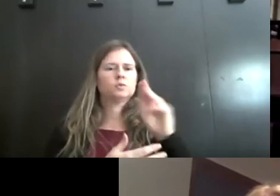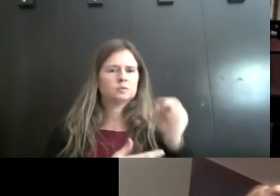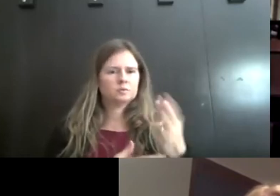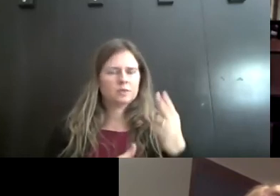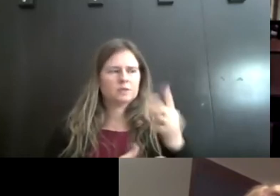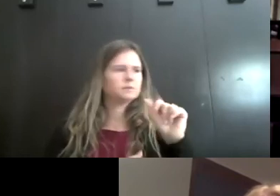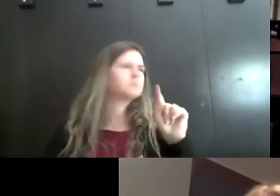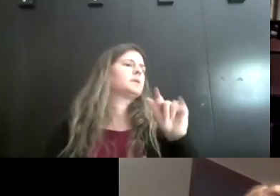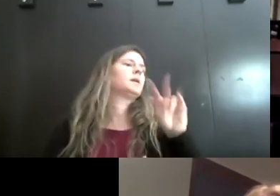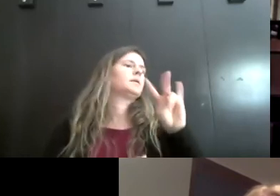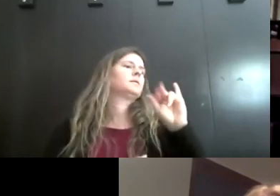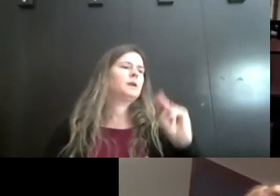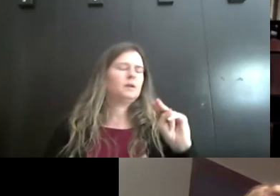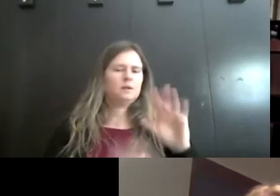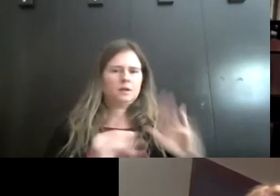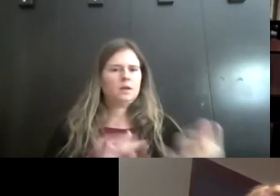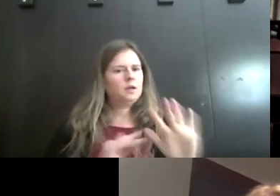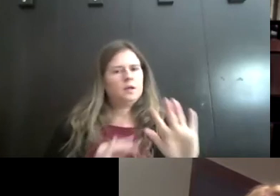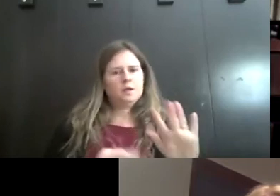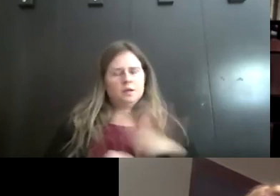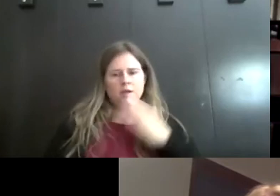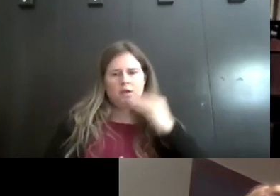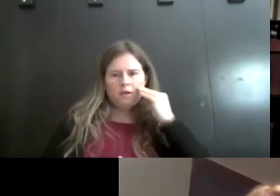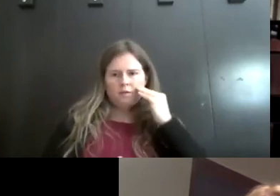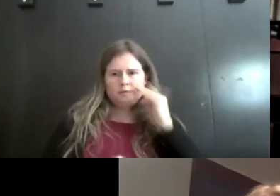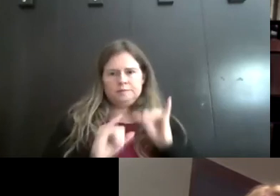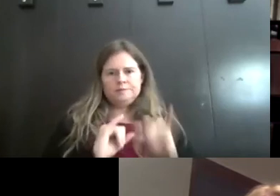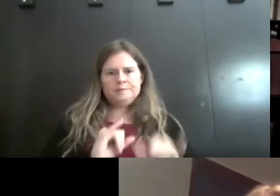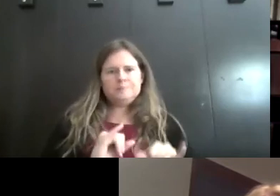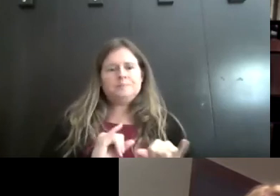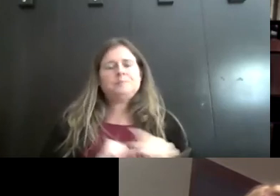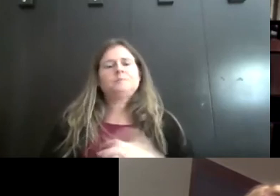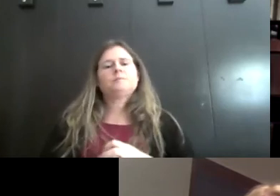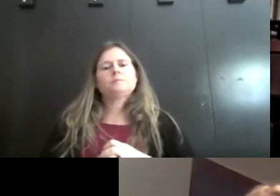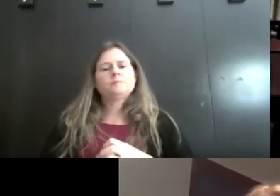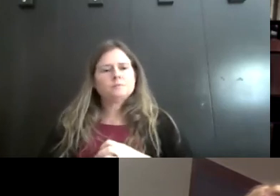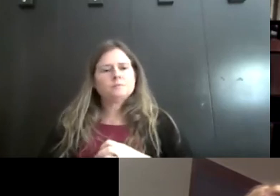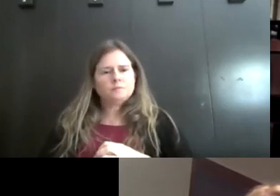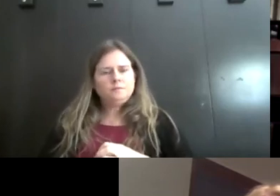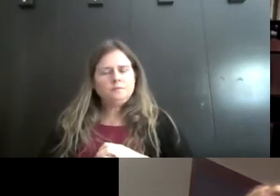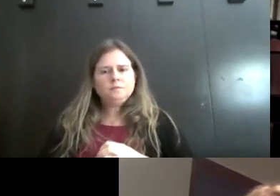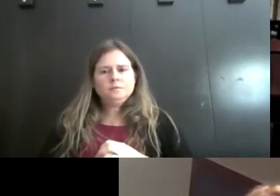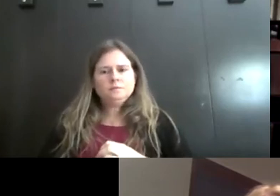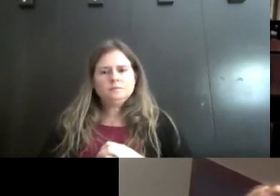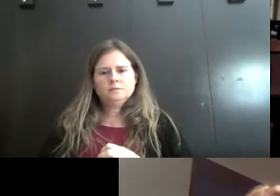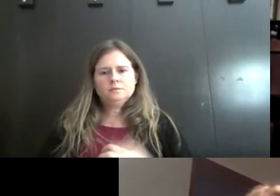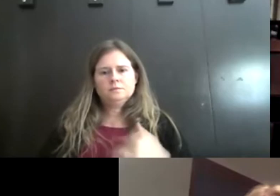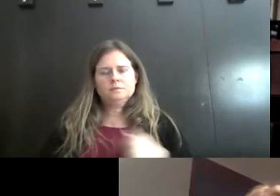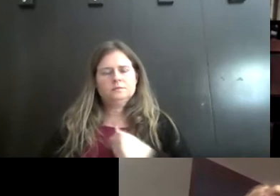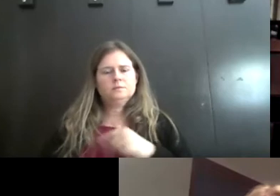and I'll never leave it. So we're always Native peoples proud of our service